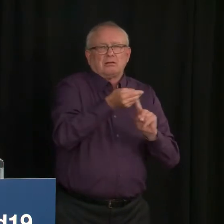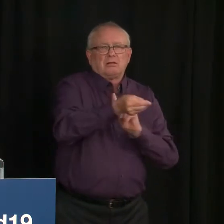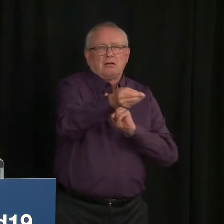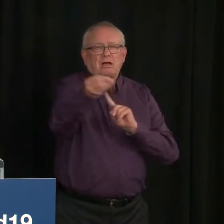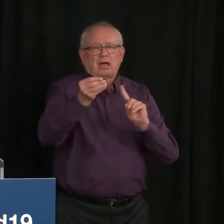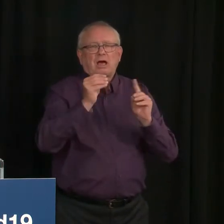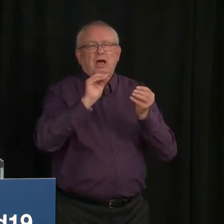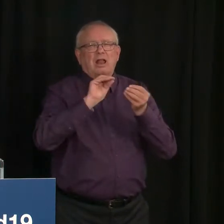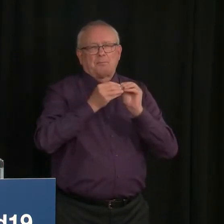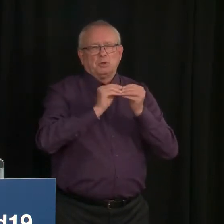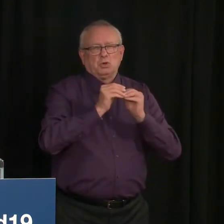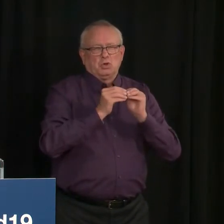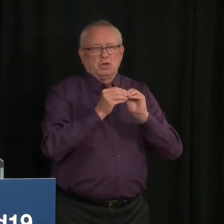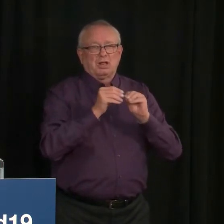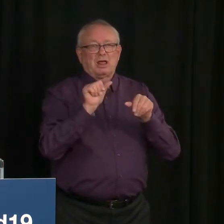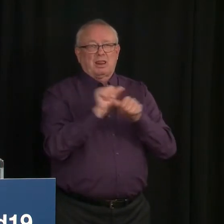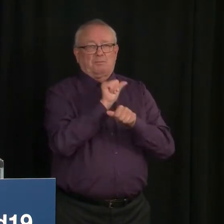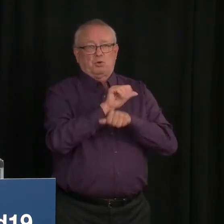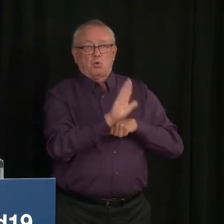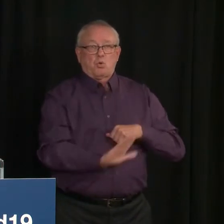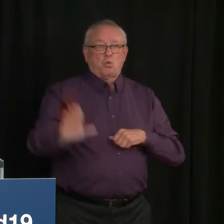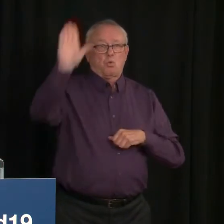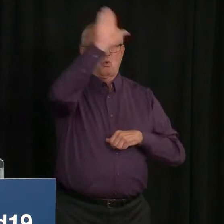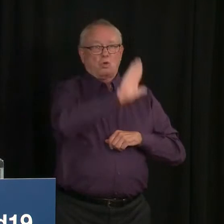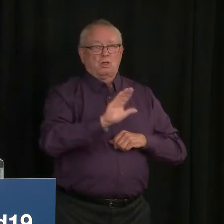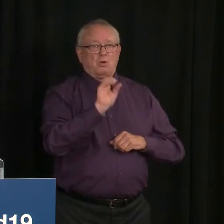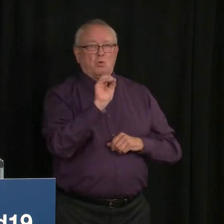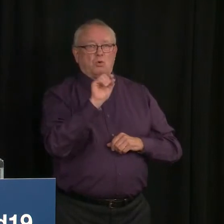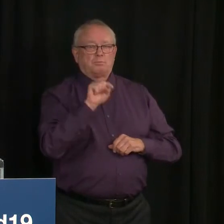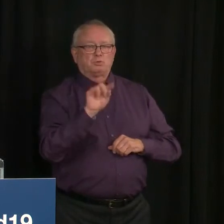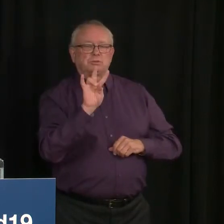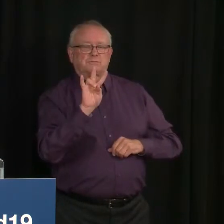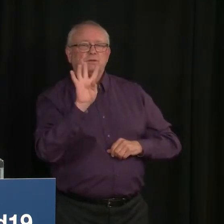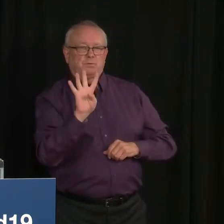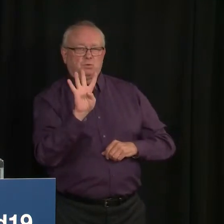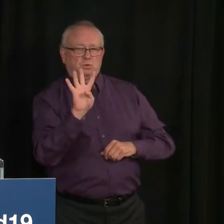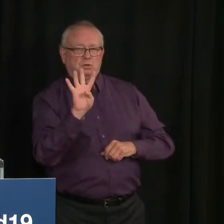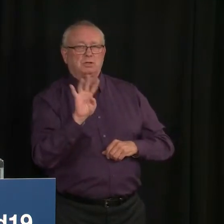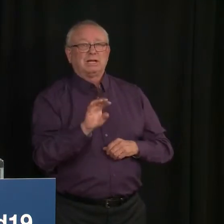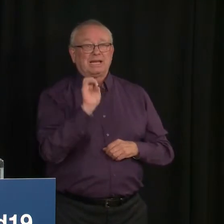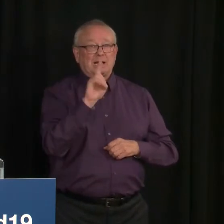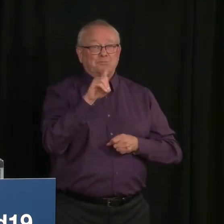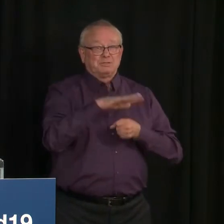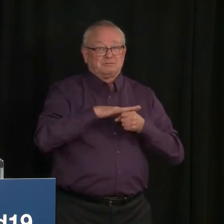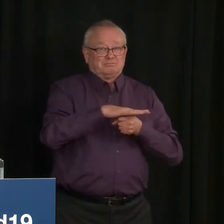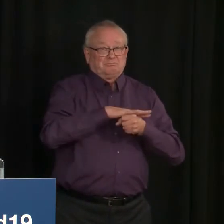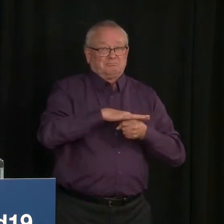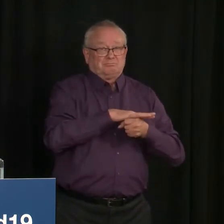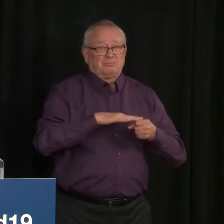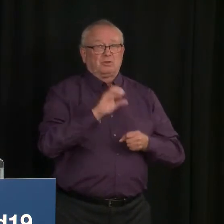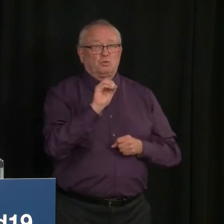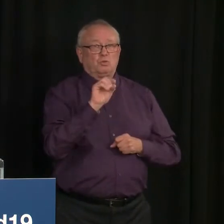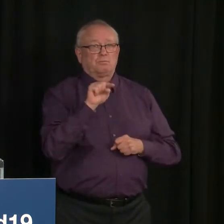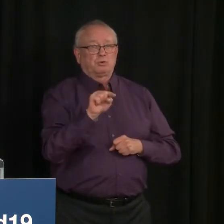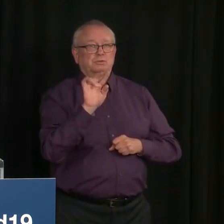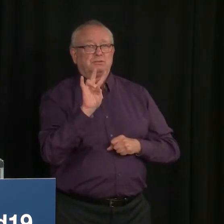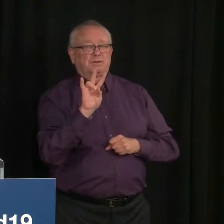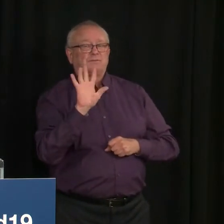rest of the province. These are great numbers, signs that our efforts to reduce the spread of COVID-19 are